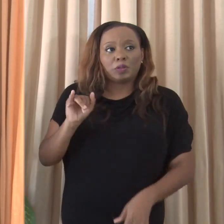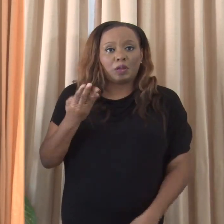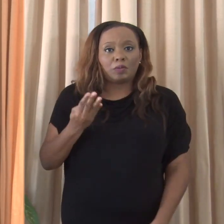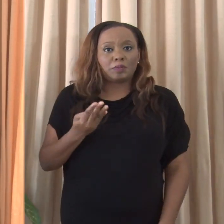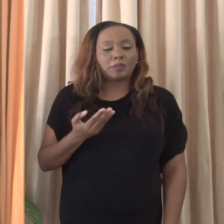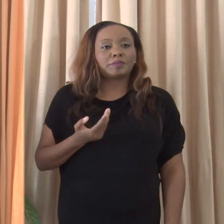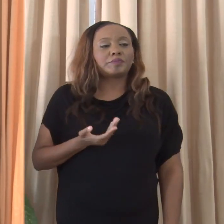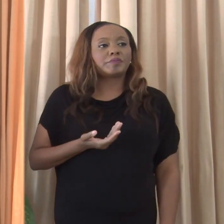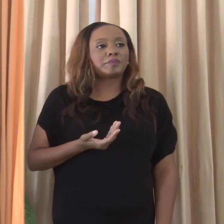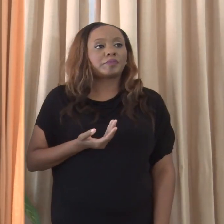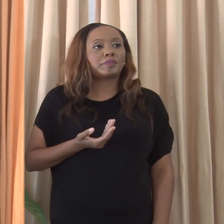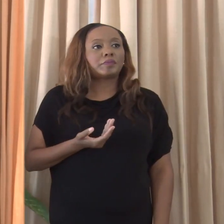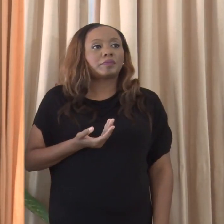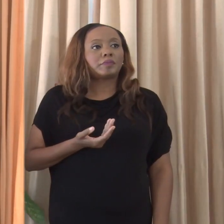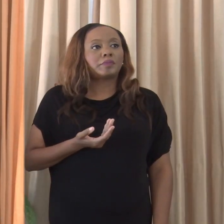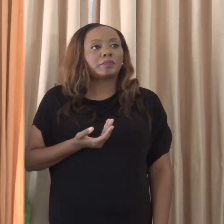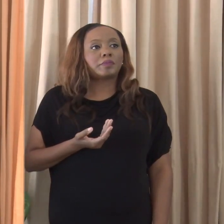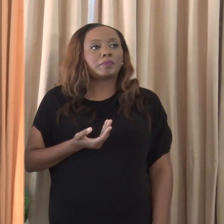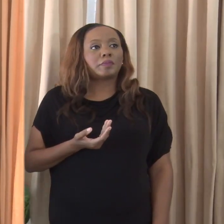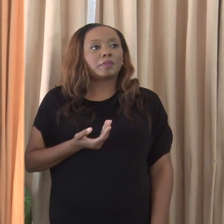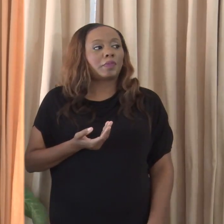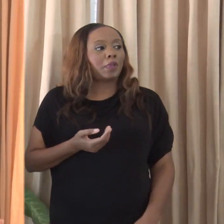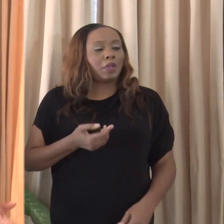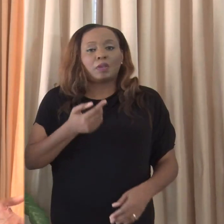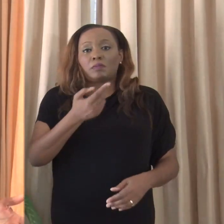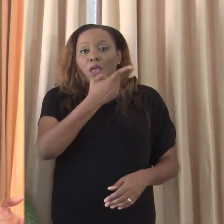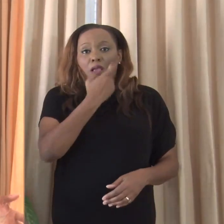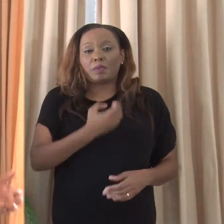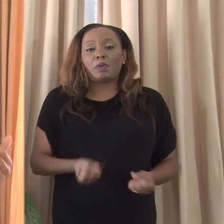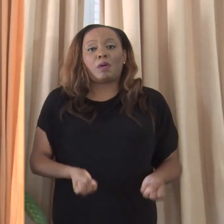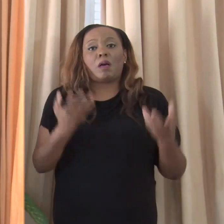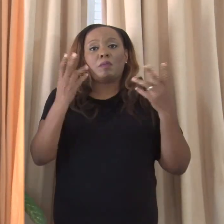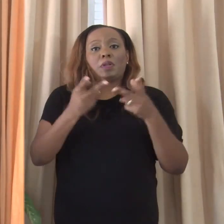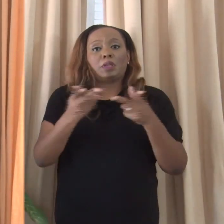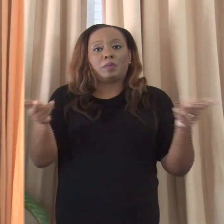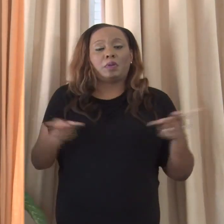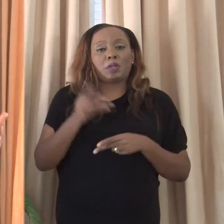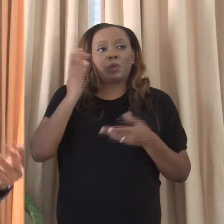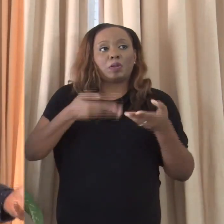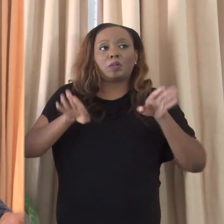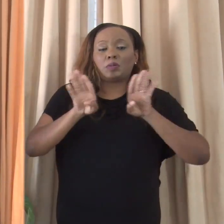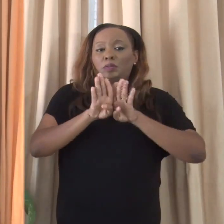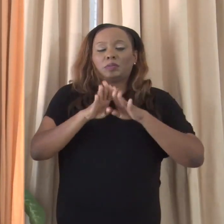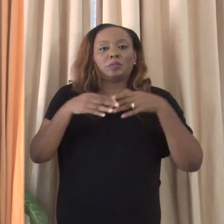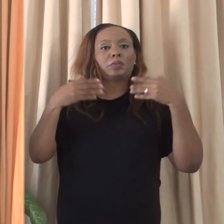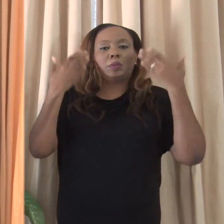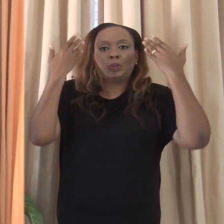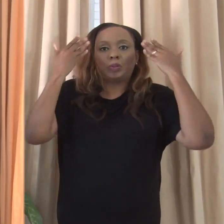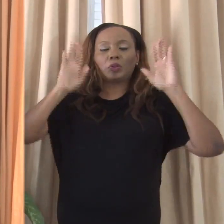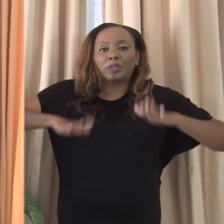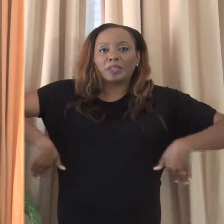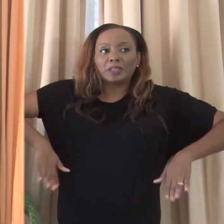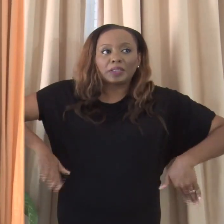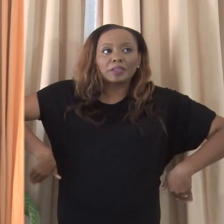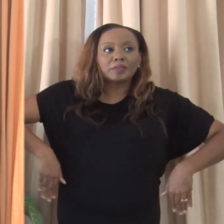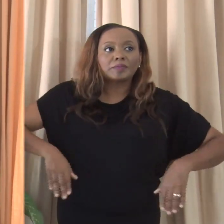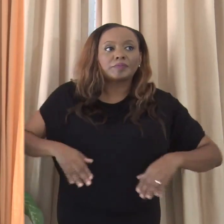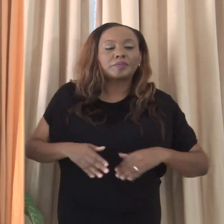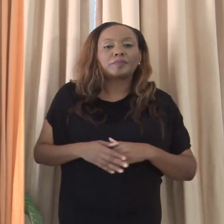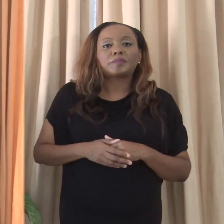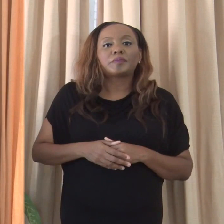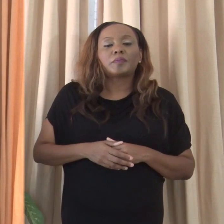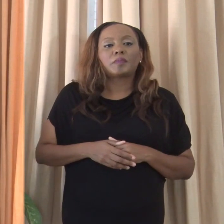just asked a question here about how many properties have closed or will close. And at this stage, even though we have not gotten more than just